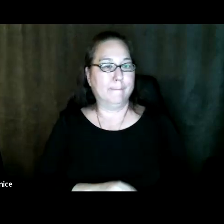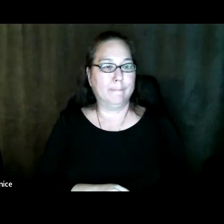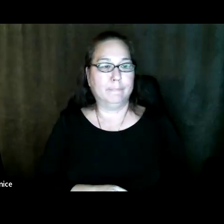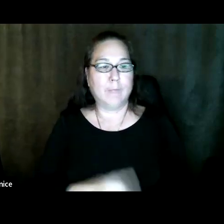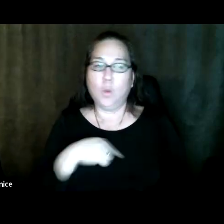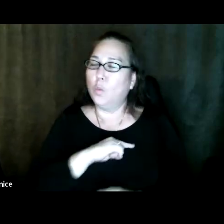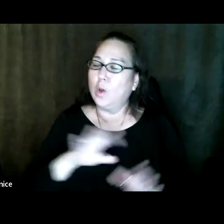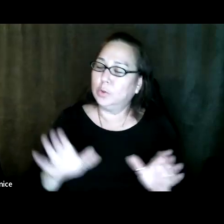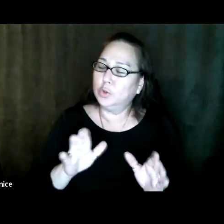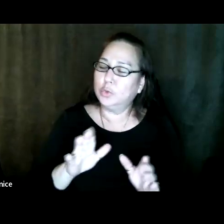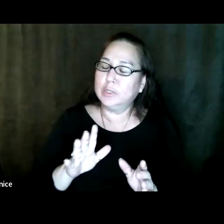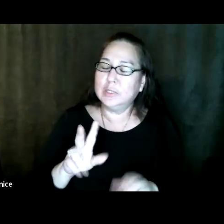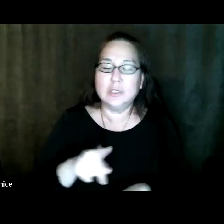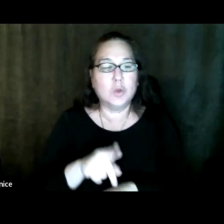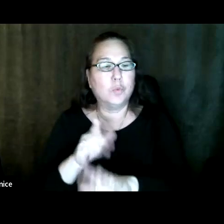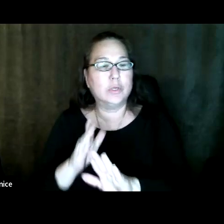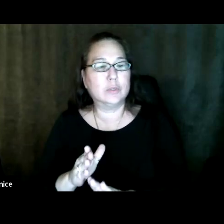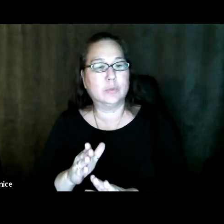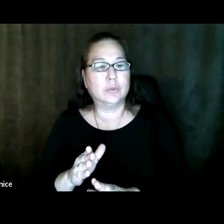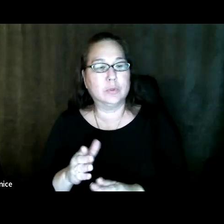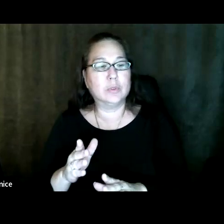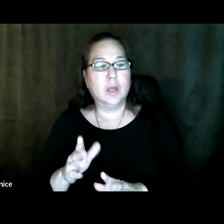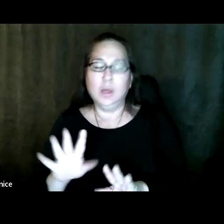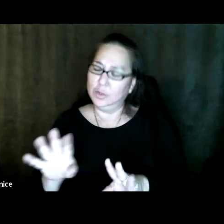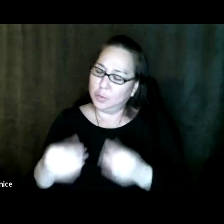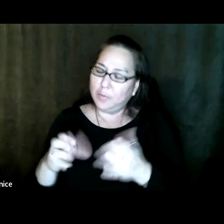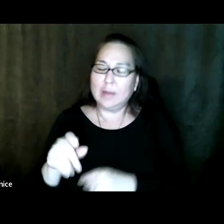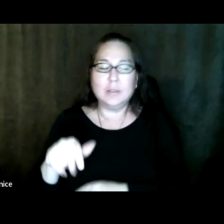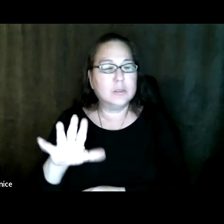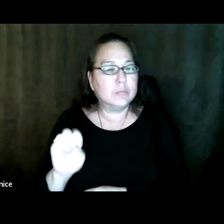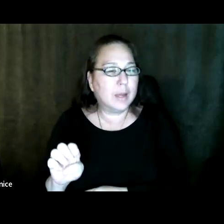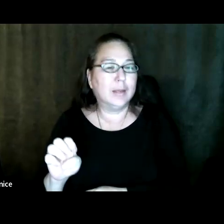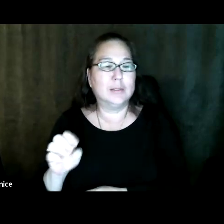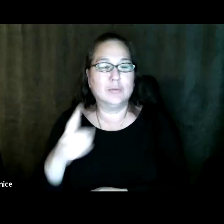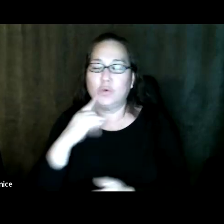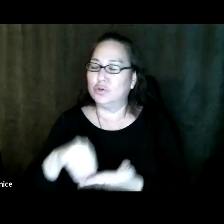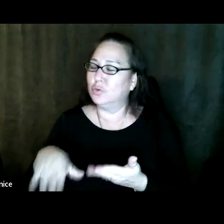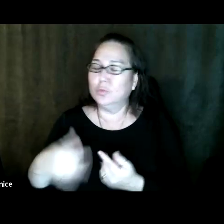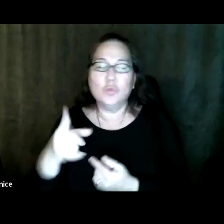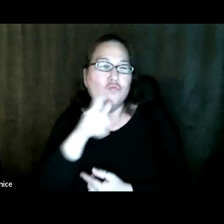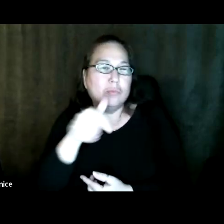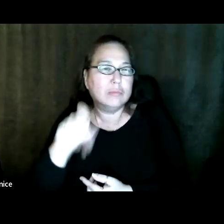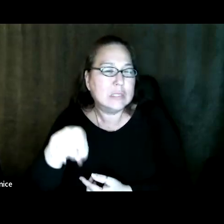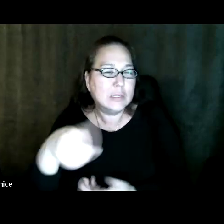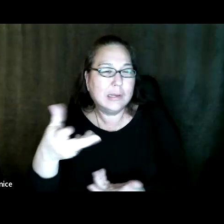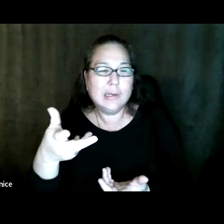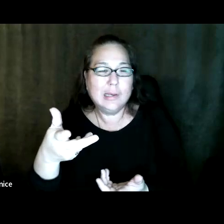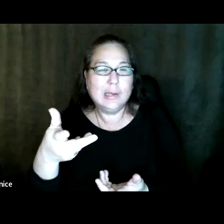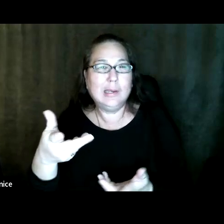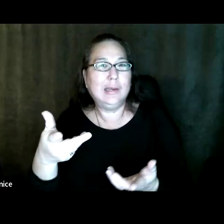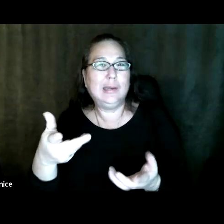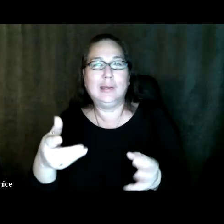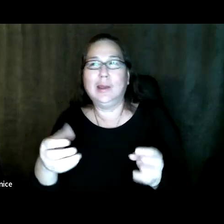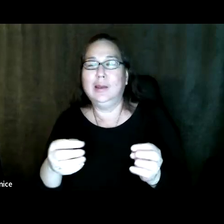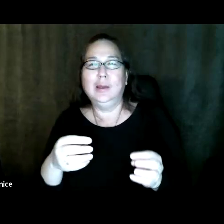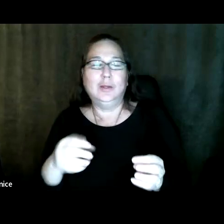the students as either concerns arise or suggestions arise of ways that they can continue to give voice. So I think more of